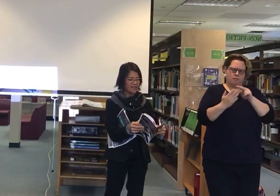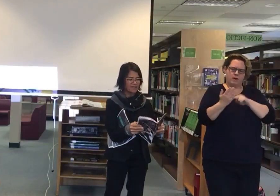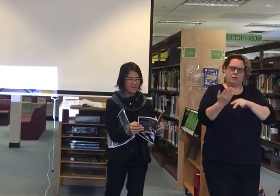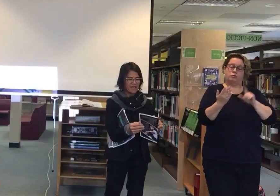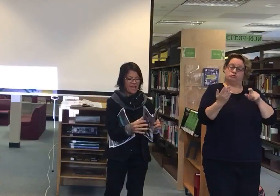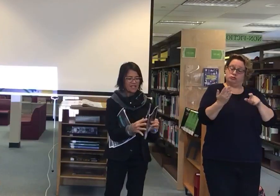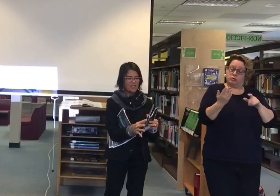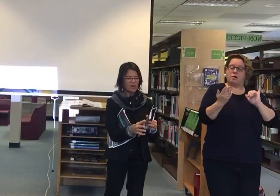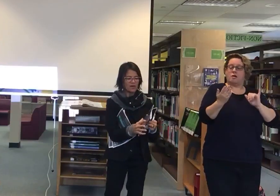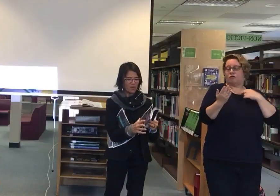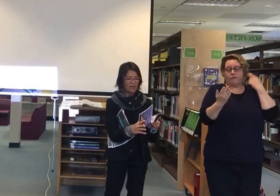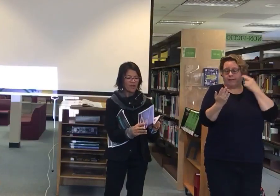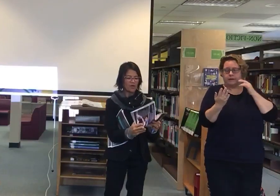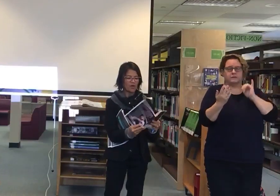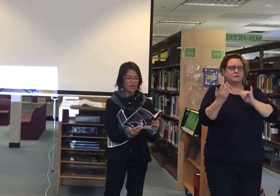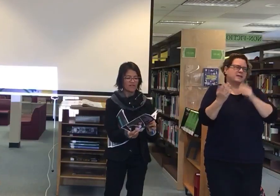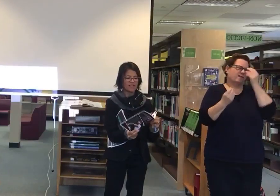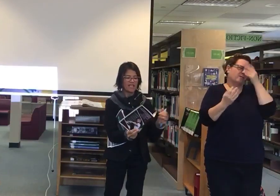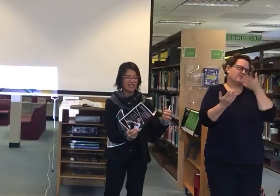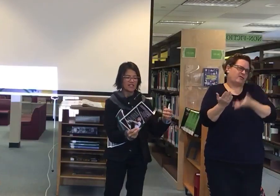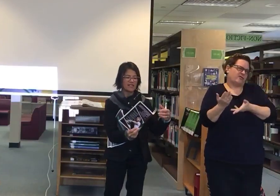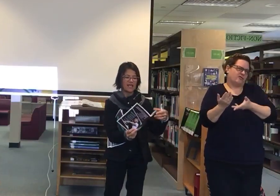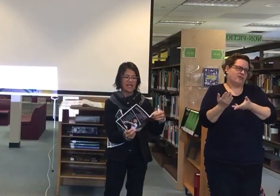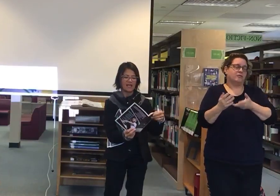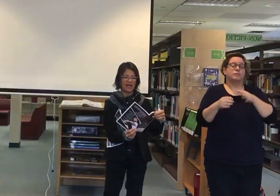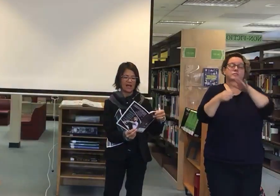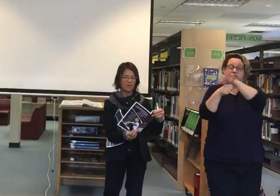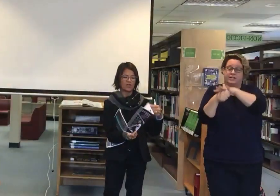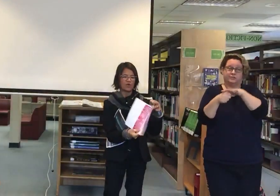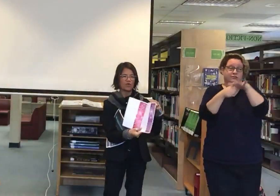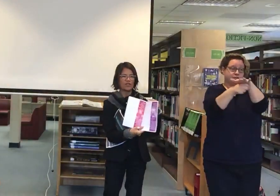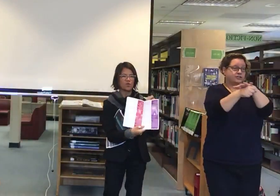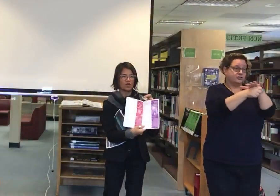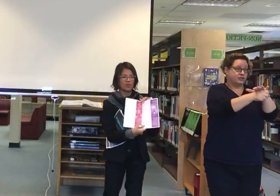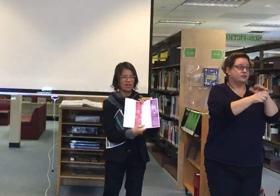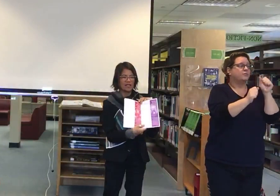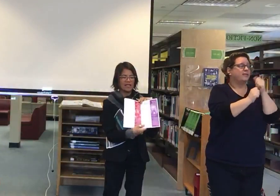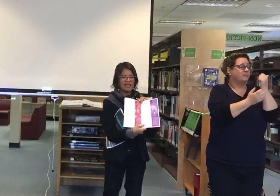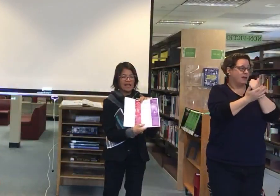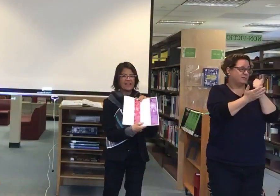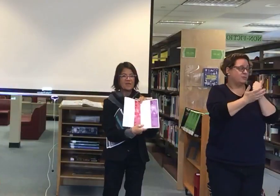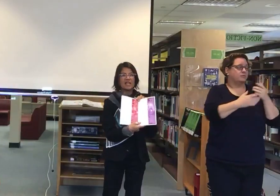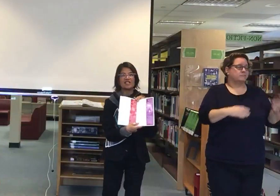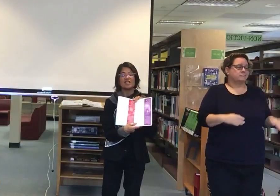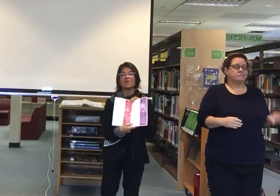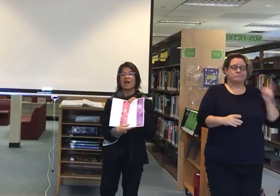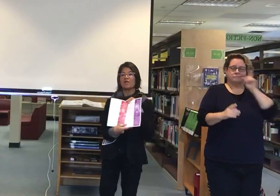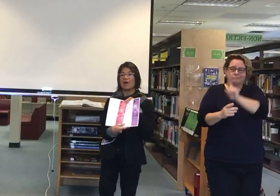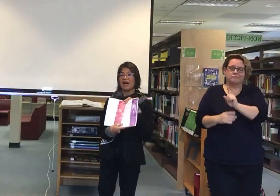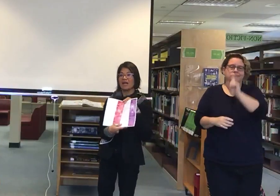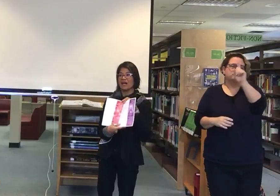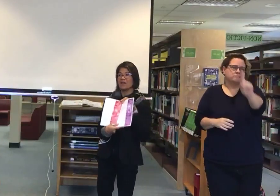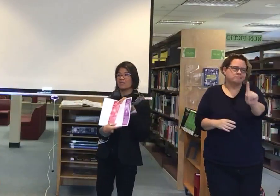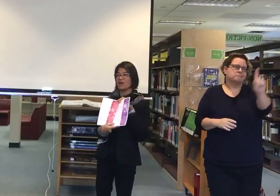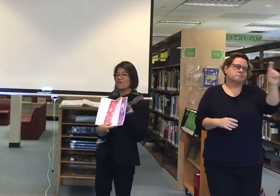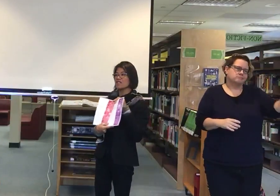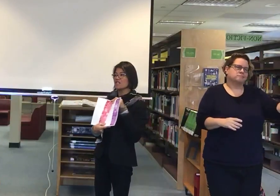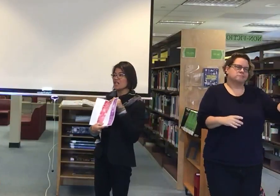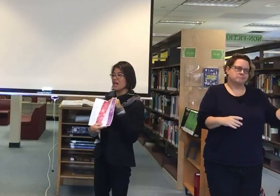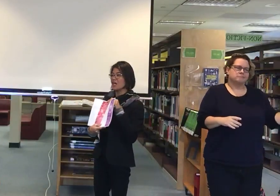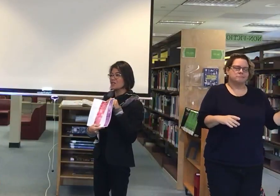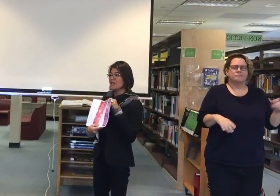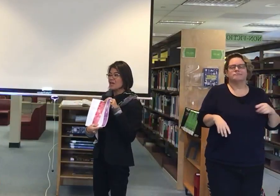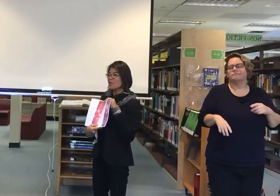be considering. And so when they go through all the different stations, they would go through this workbook. And this was actually inspired by